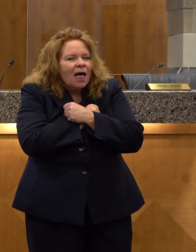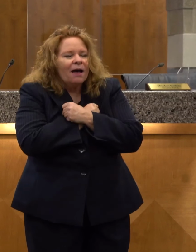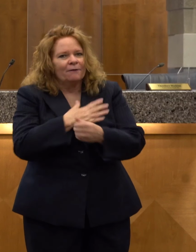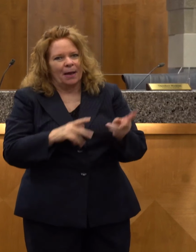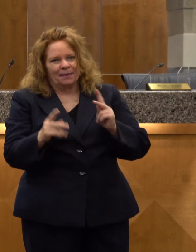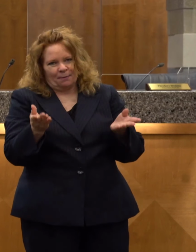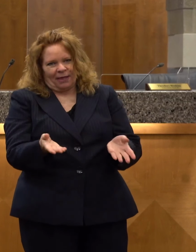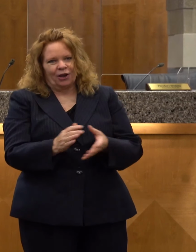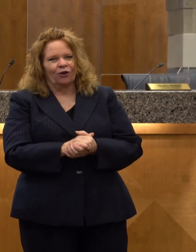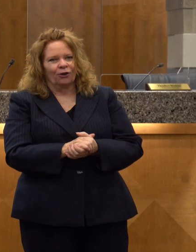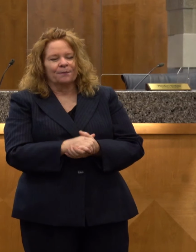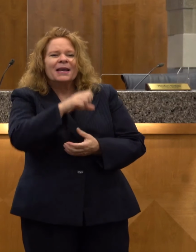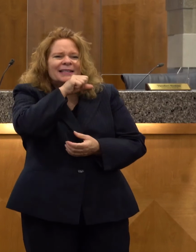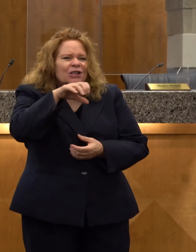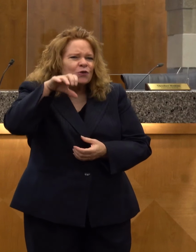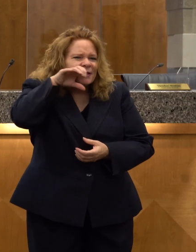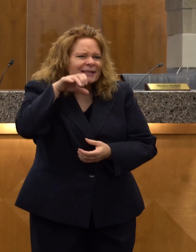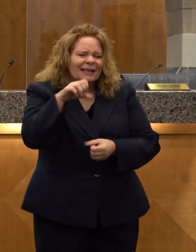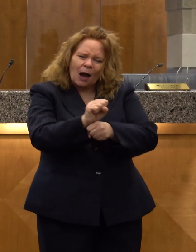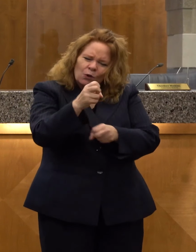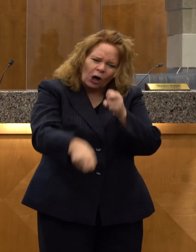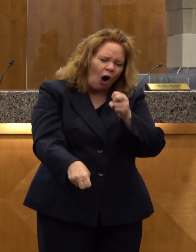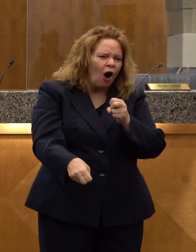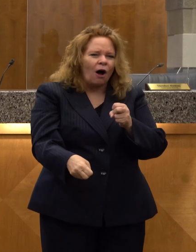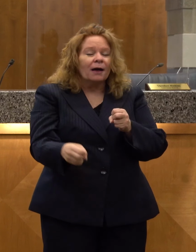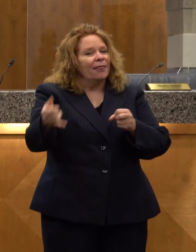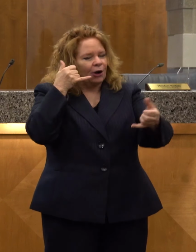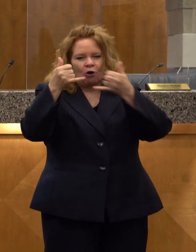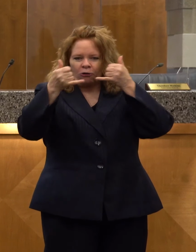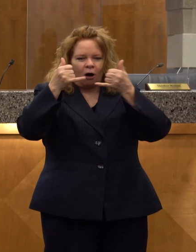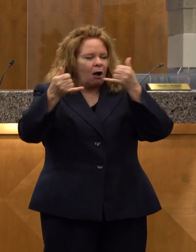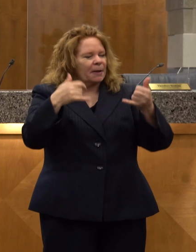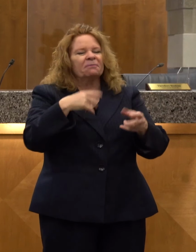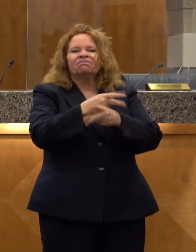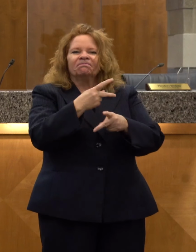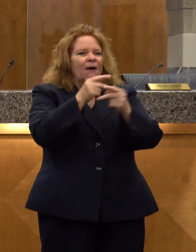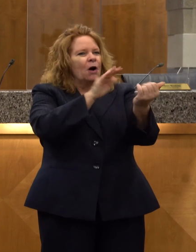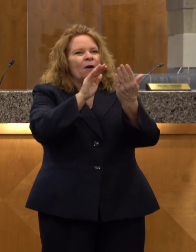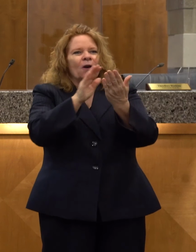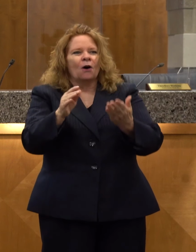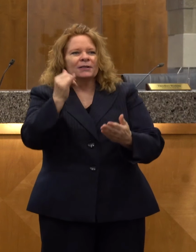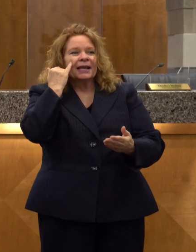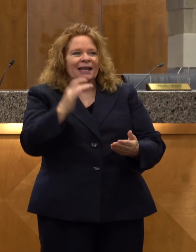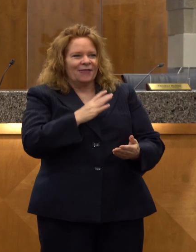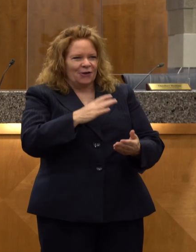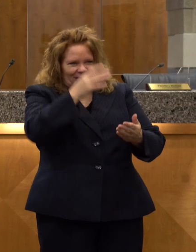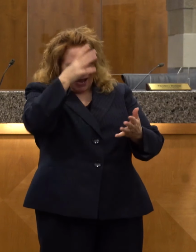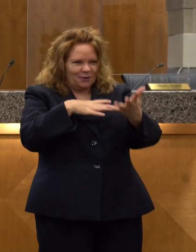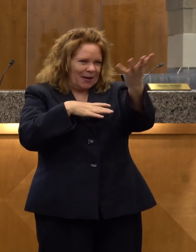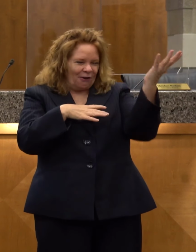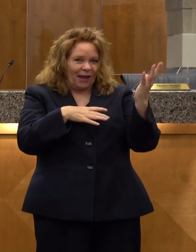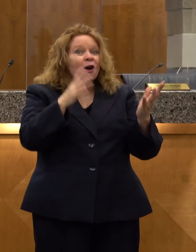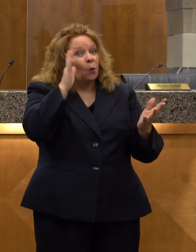here. Senior citizen, I'm working hard. I get all the phone calls. I take care of this, along with those gentlemen over there. So this